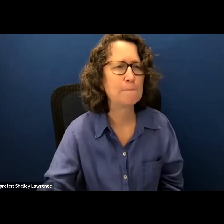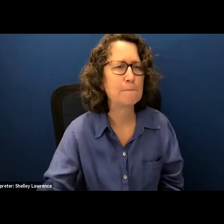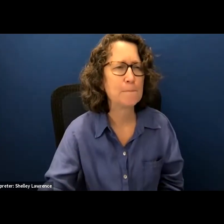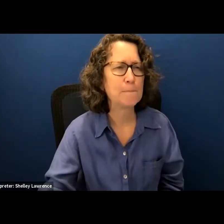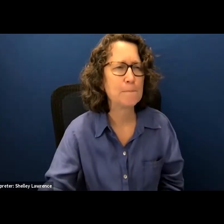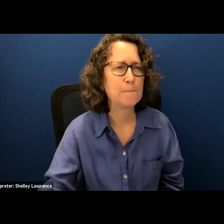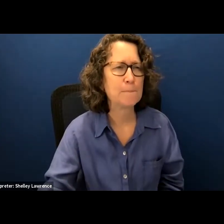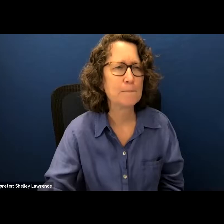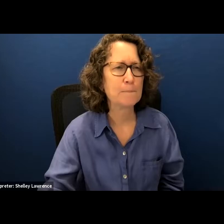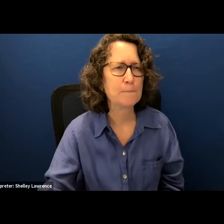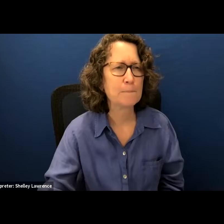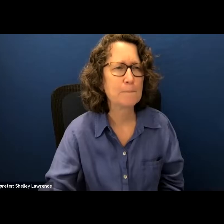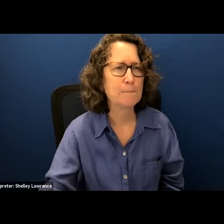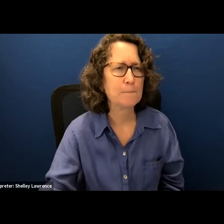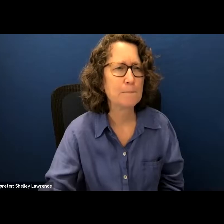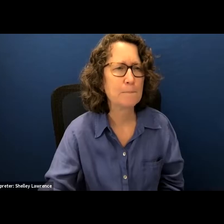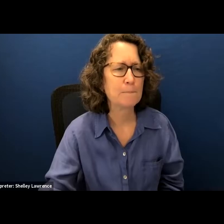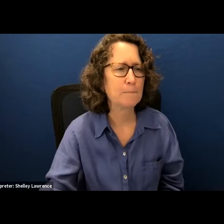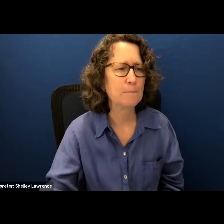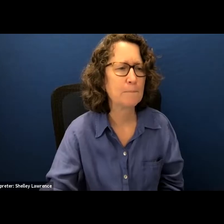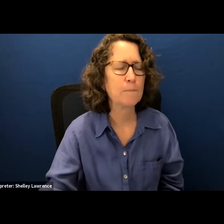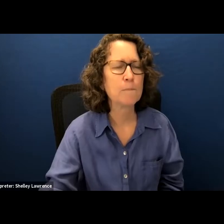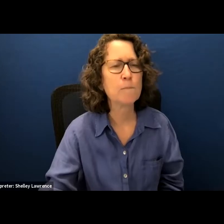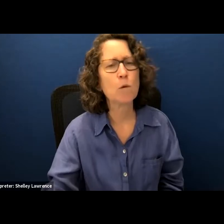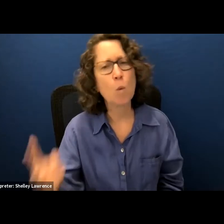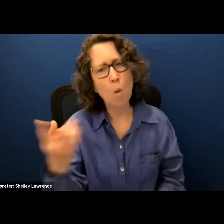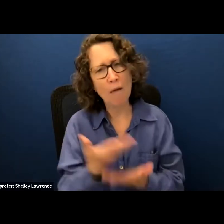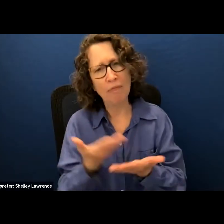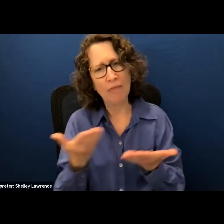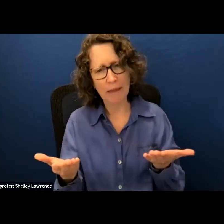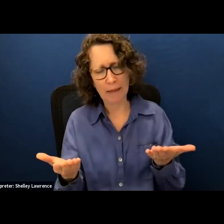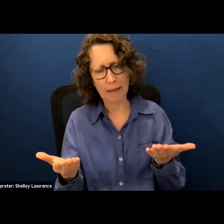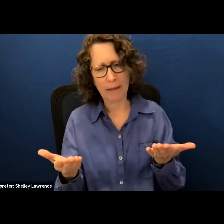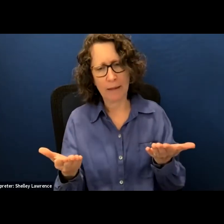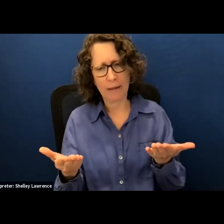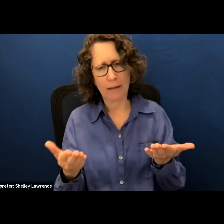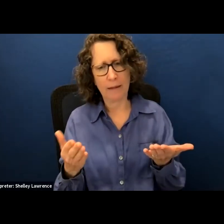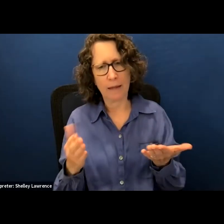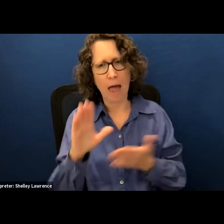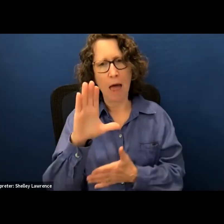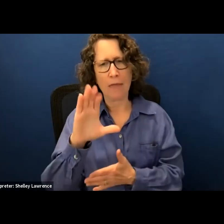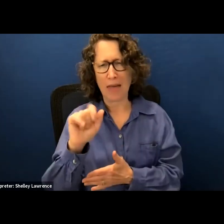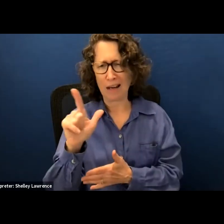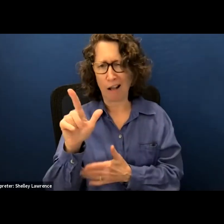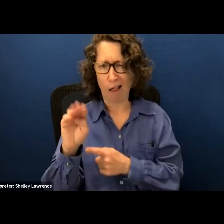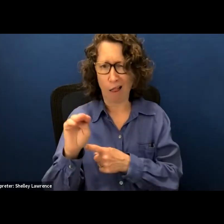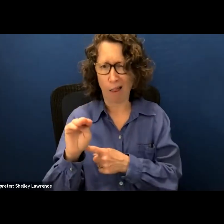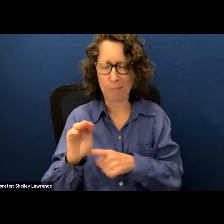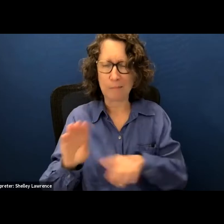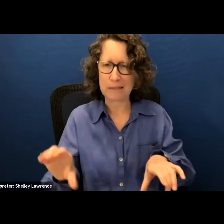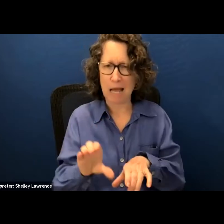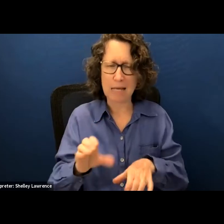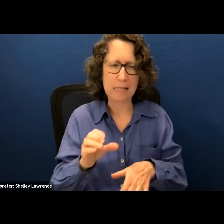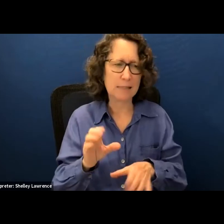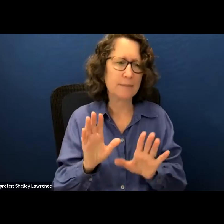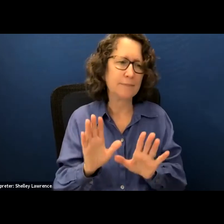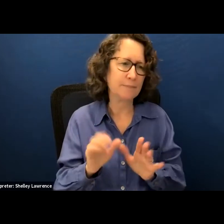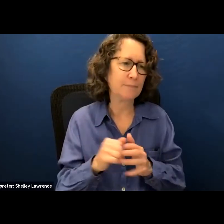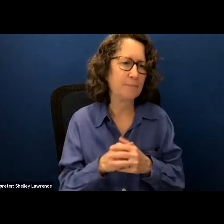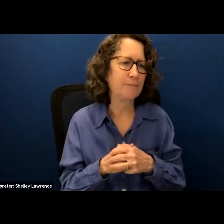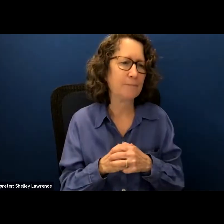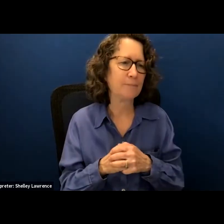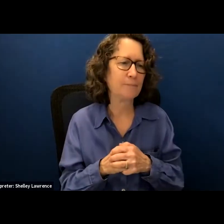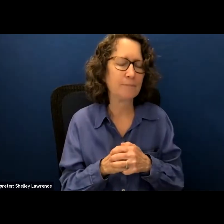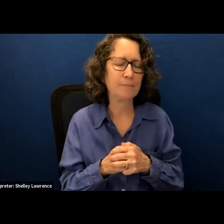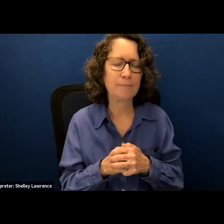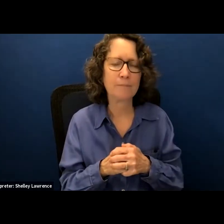Examples. One thing that Calm does is make sure that, so things don't